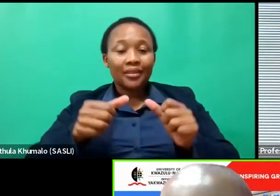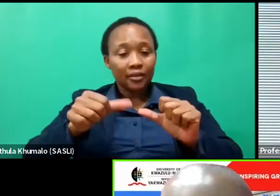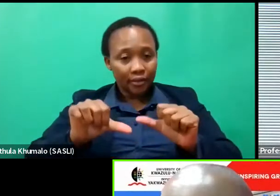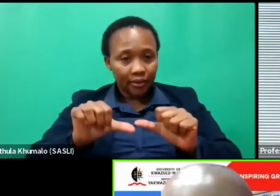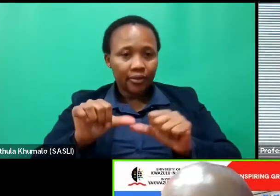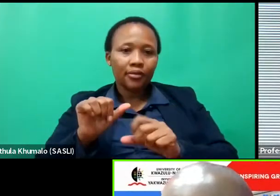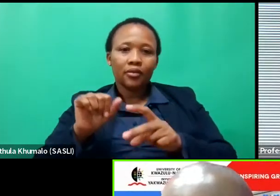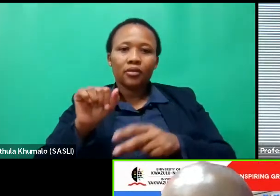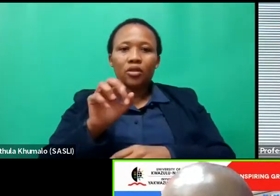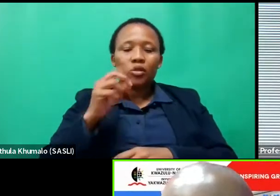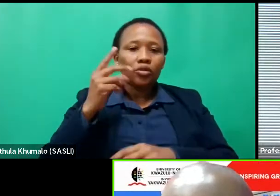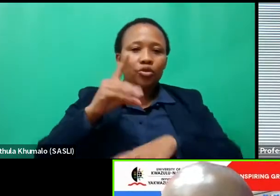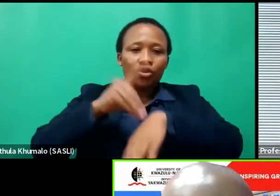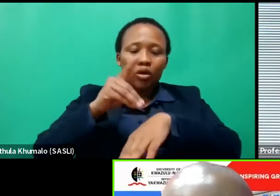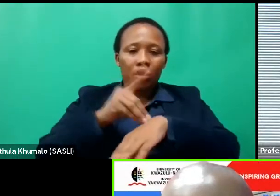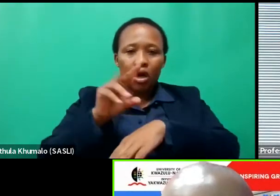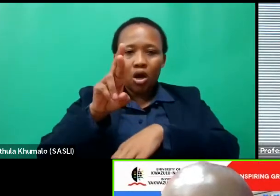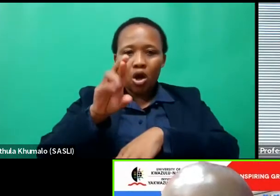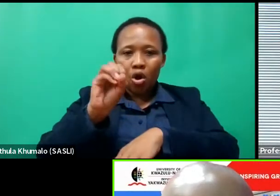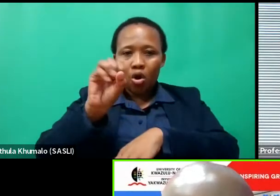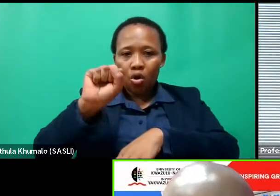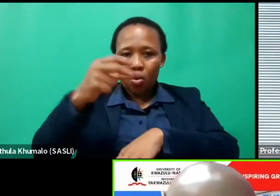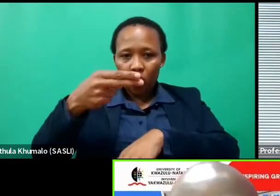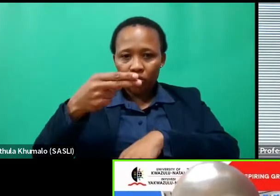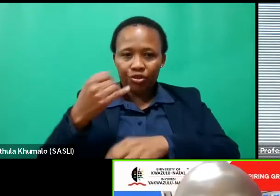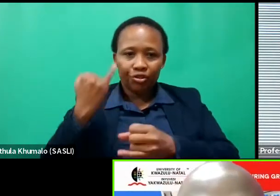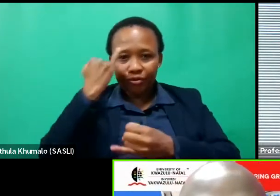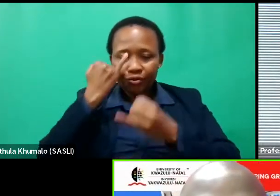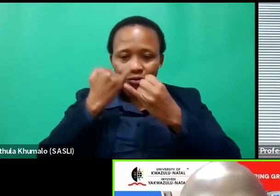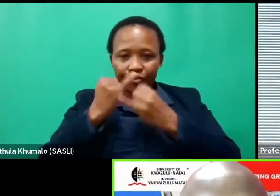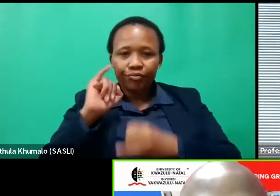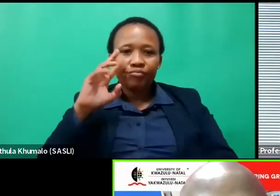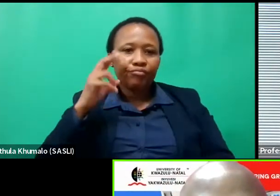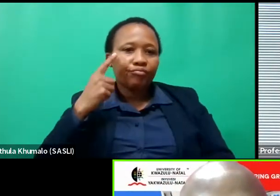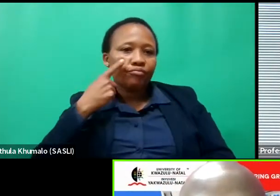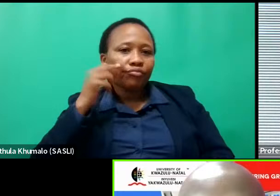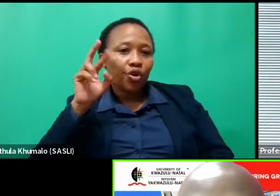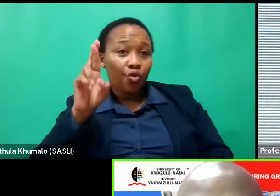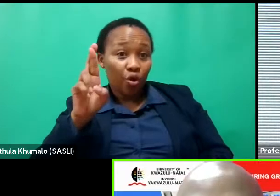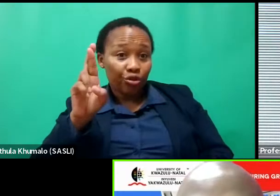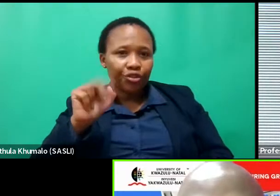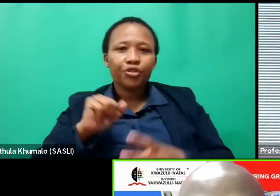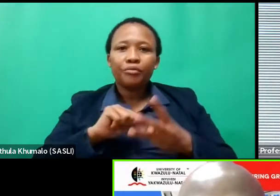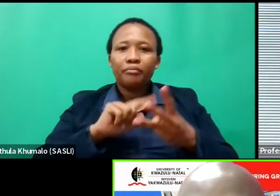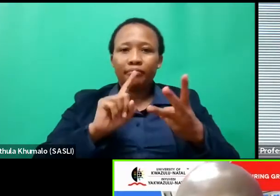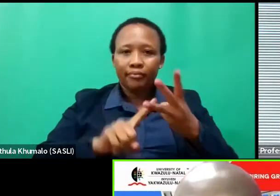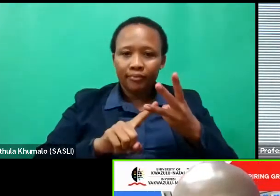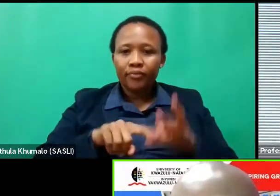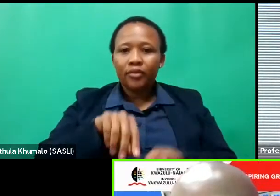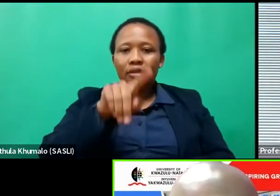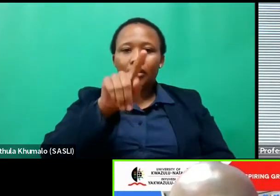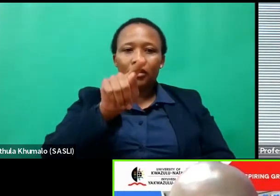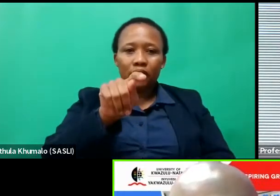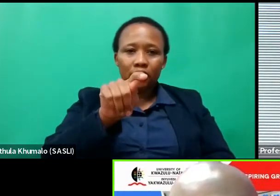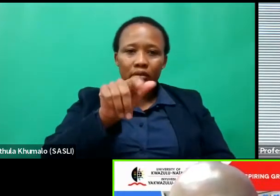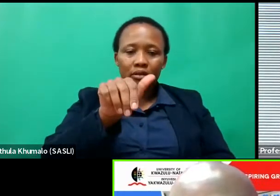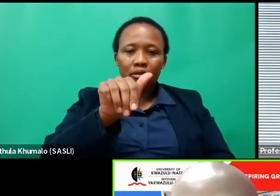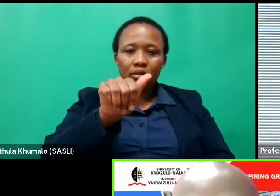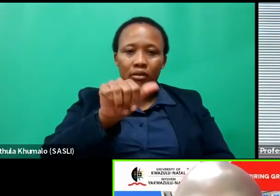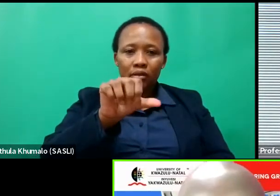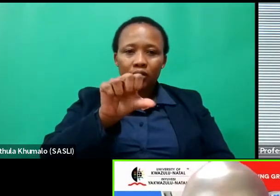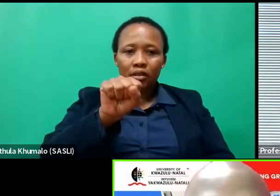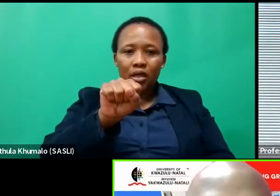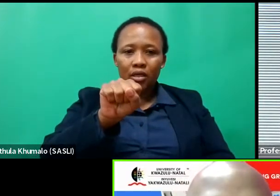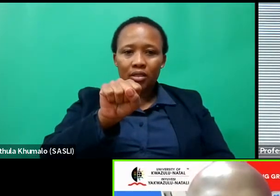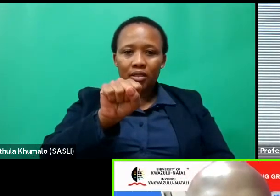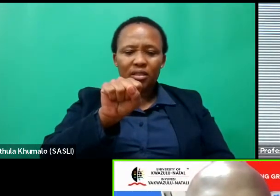I see there's the third one from Tasmi. So these are the only three hands that we are going to